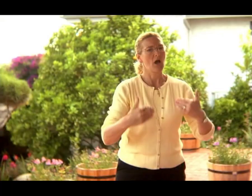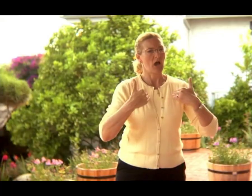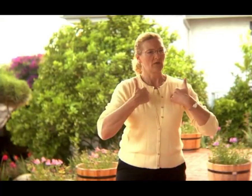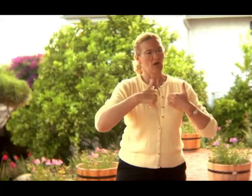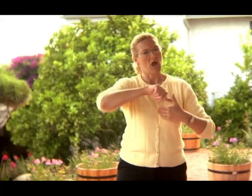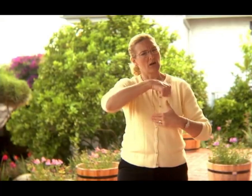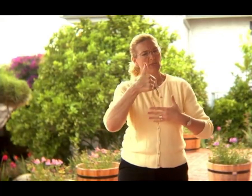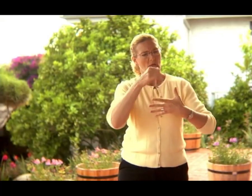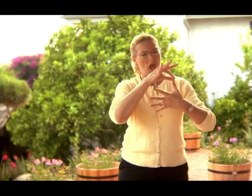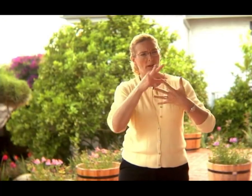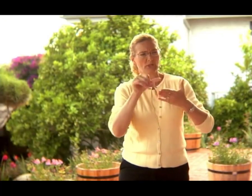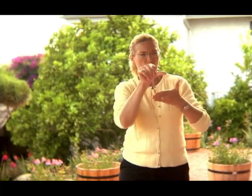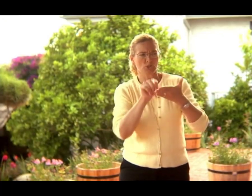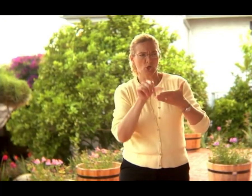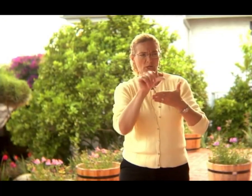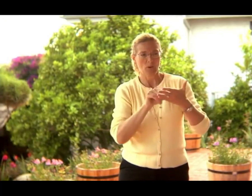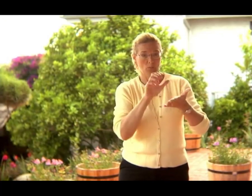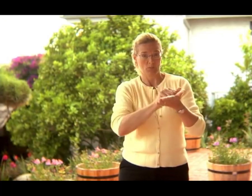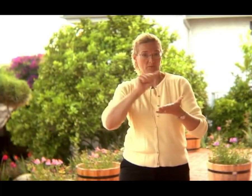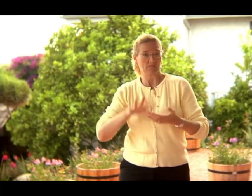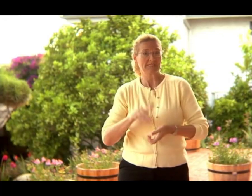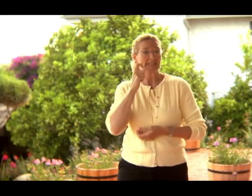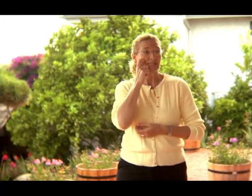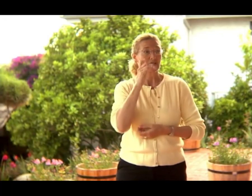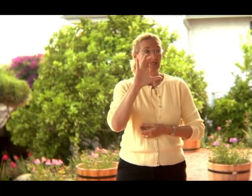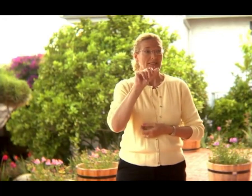You have other options for surgery to remove the skin cancer.